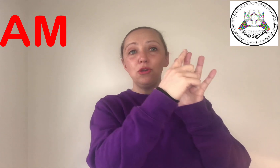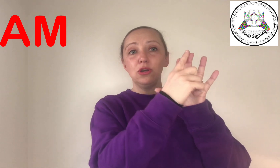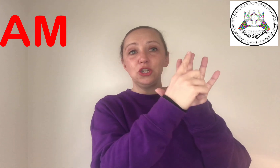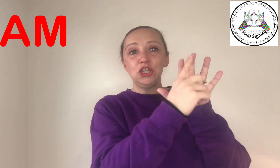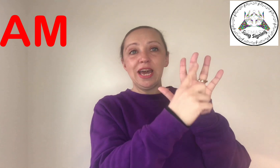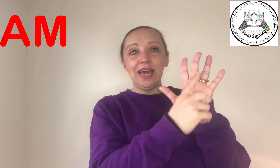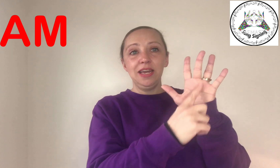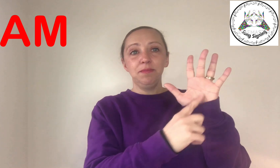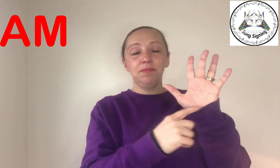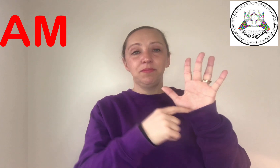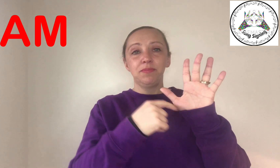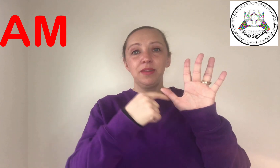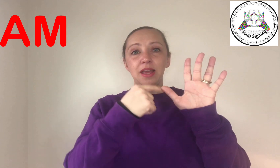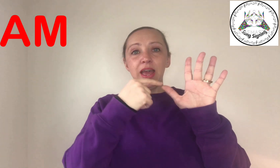your